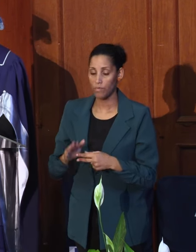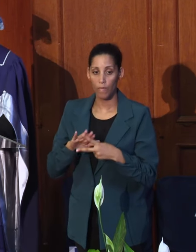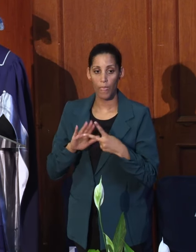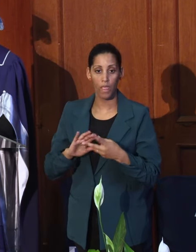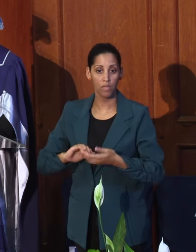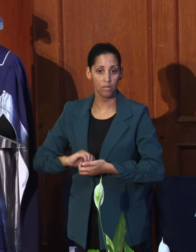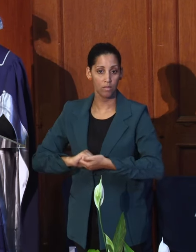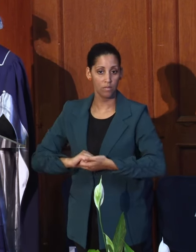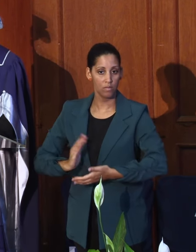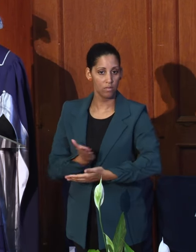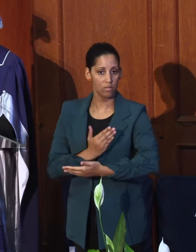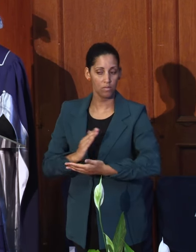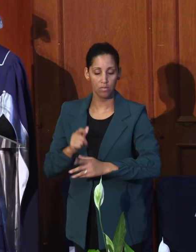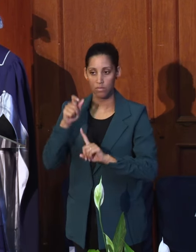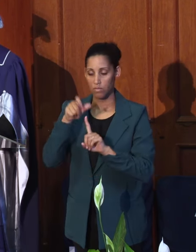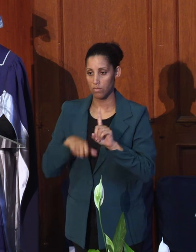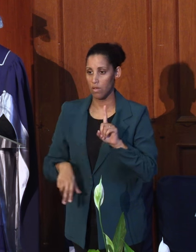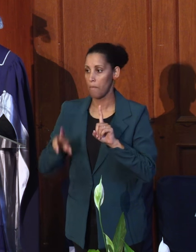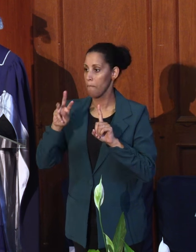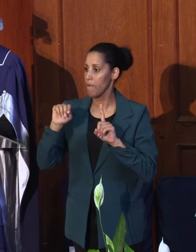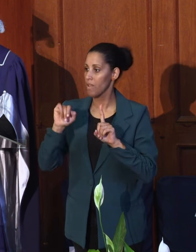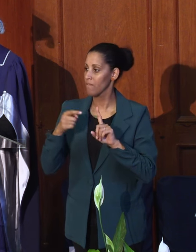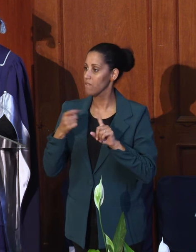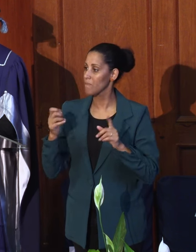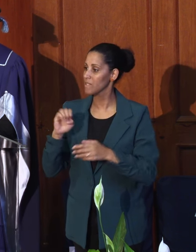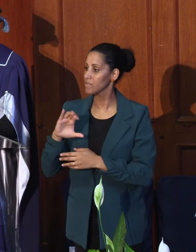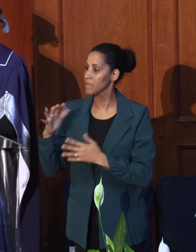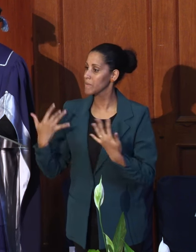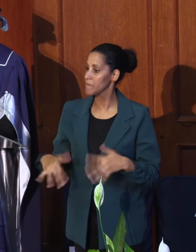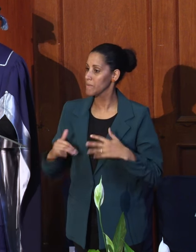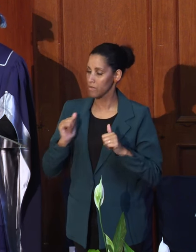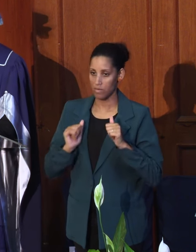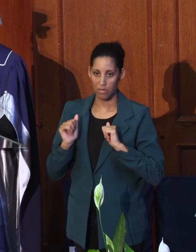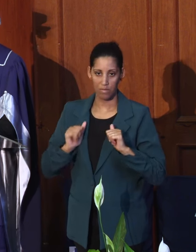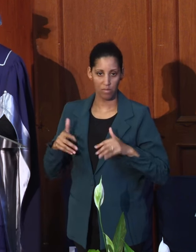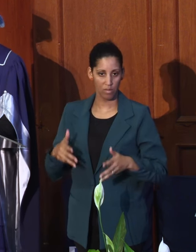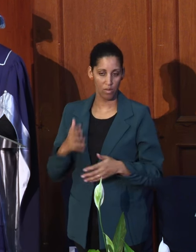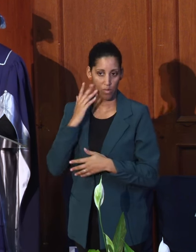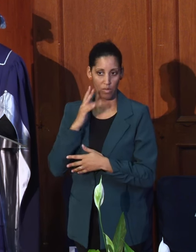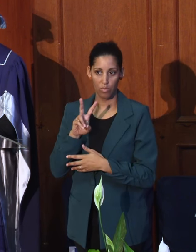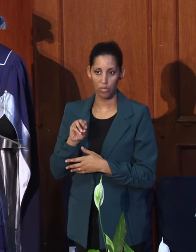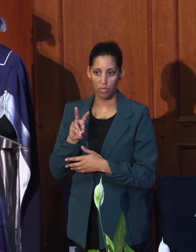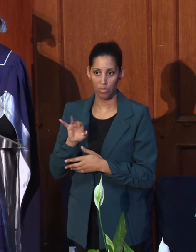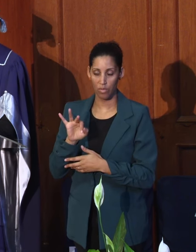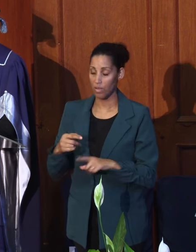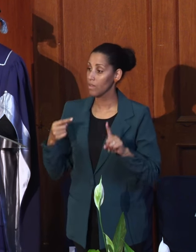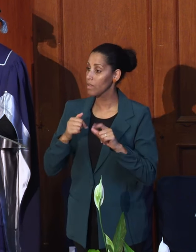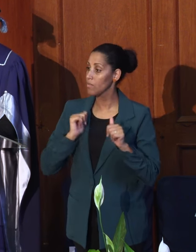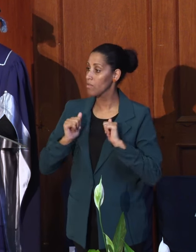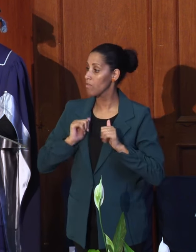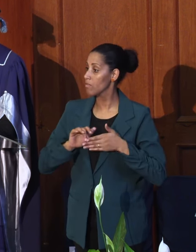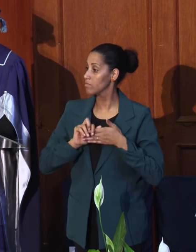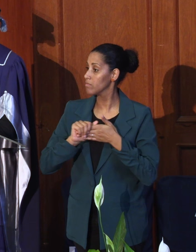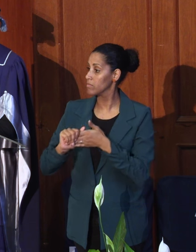Tenor Luvo Maranti from the Eastern Cape has had an outstanding performance year in 2023. He performed the lead role